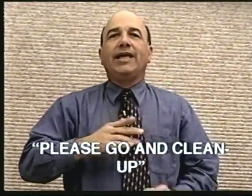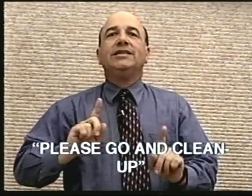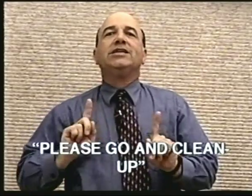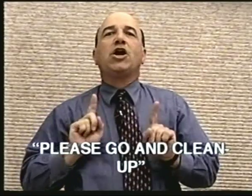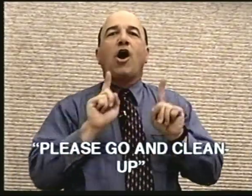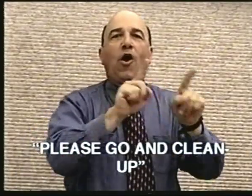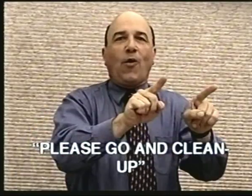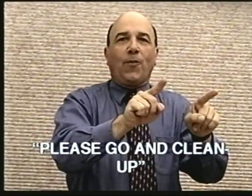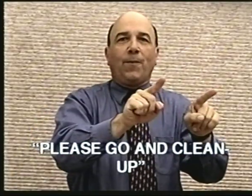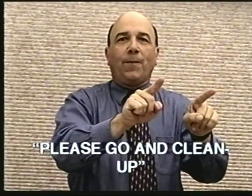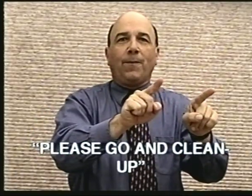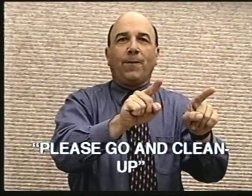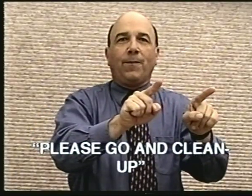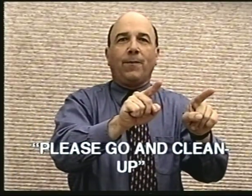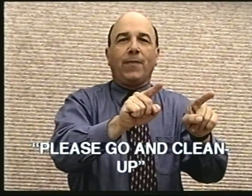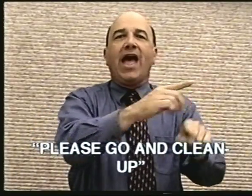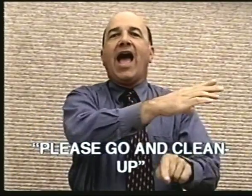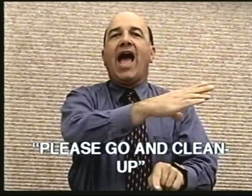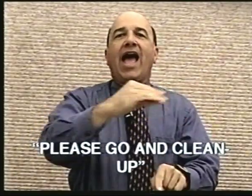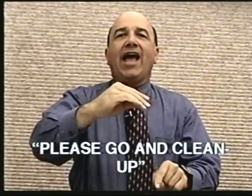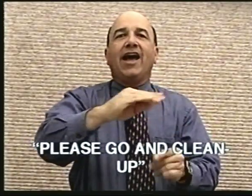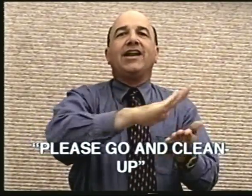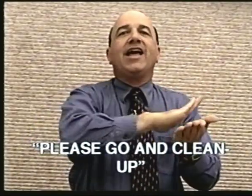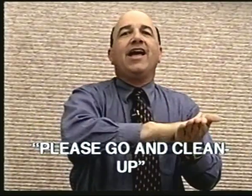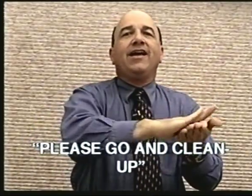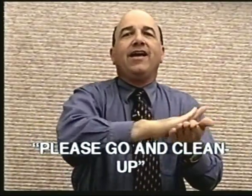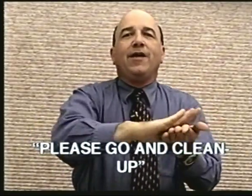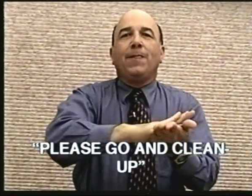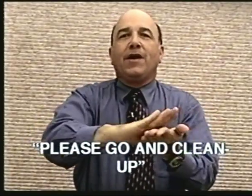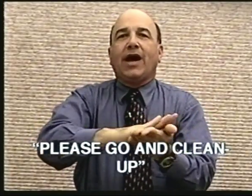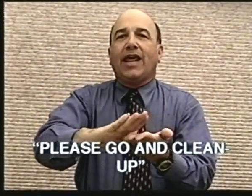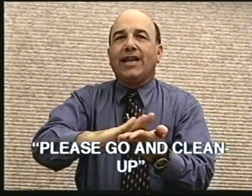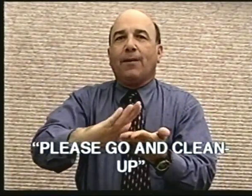Please go and clean up.